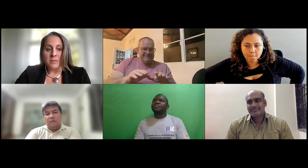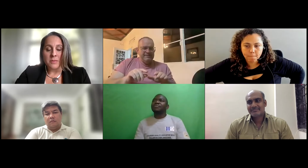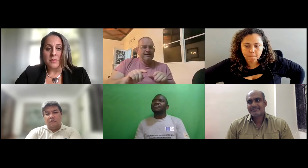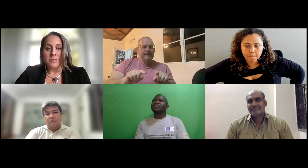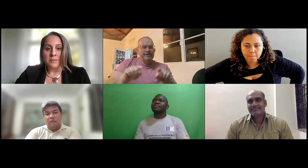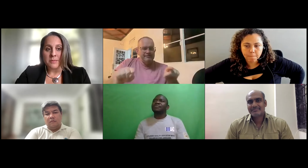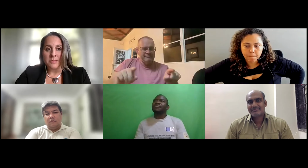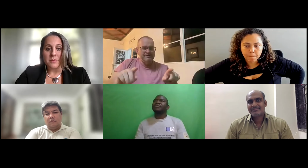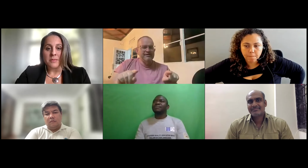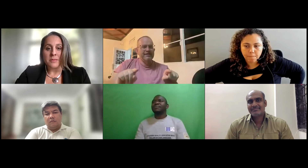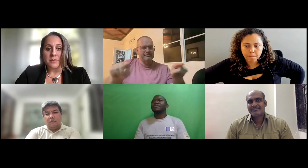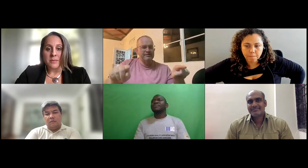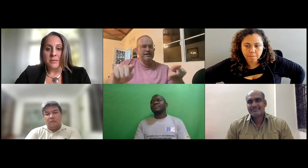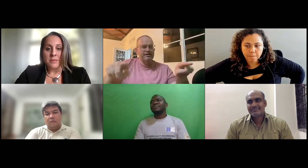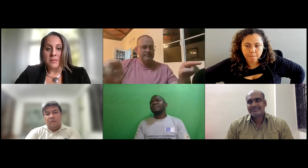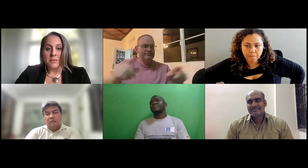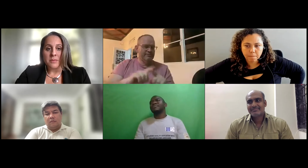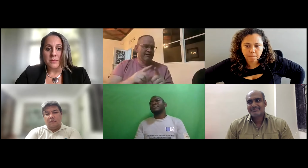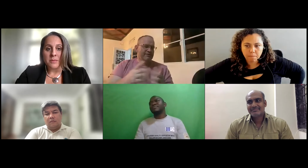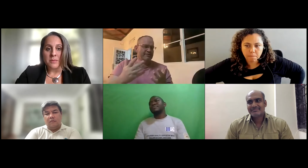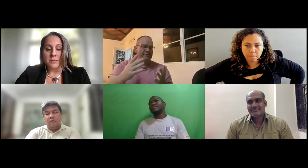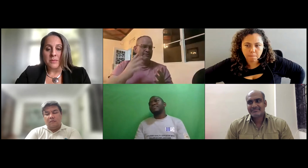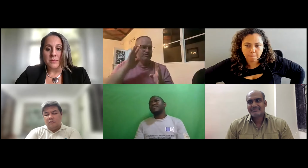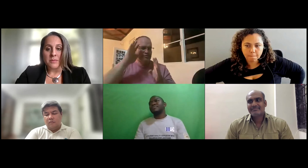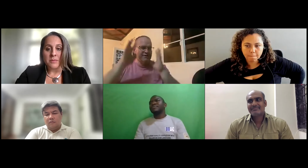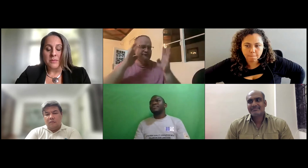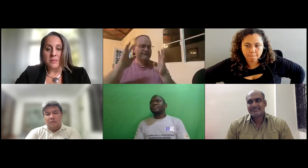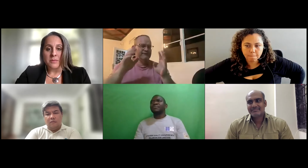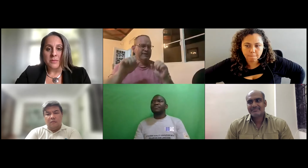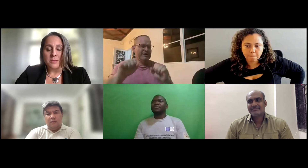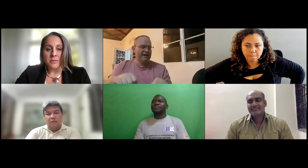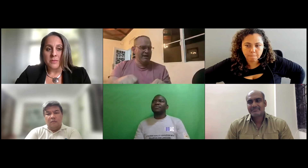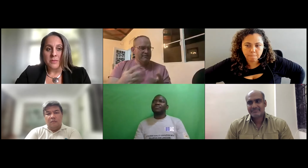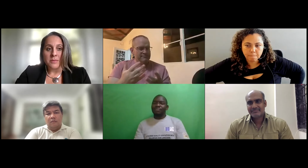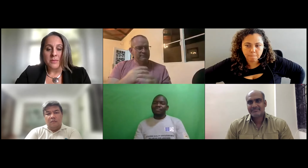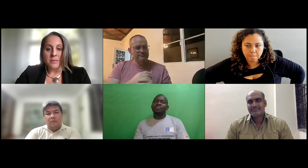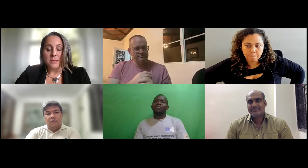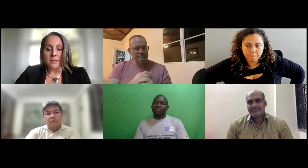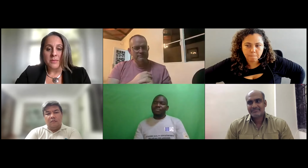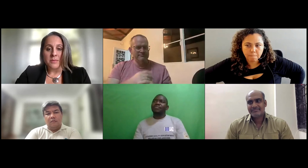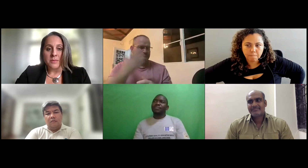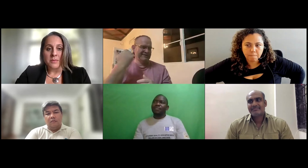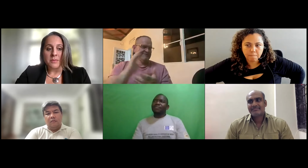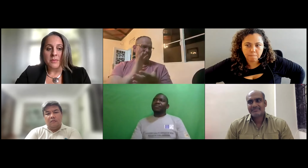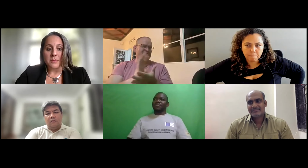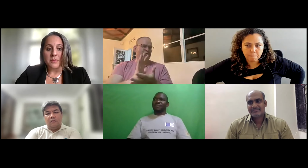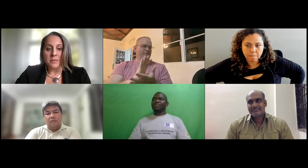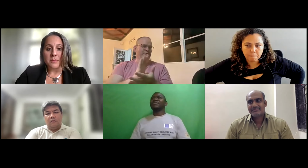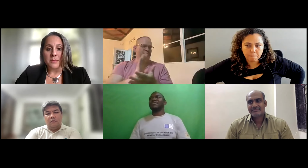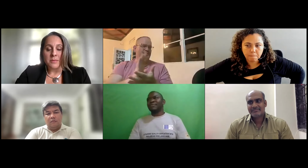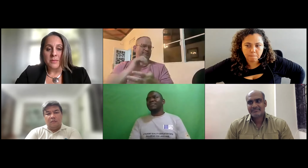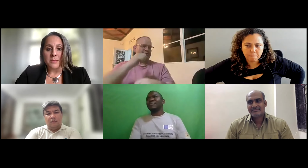strategize locally as far as the best way you can begin this dissemination and then support its continued growth. But